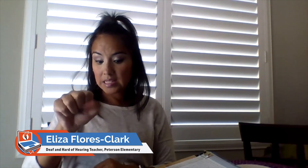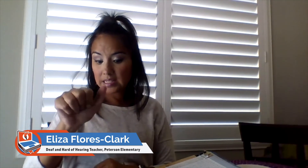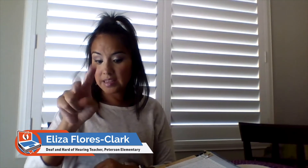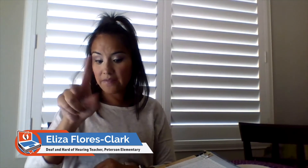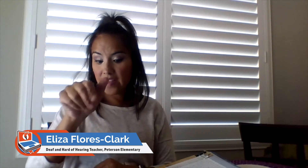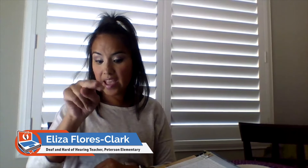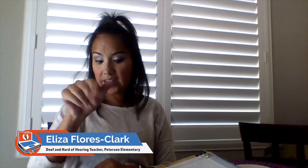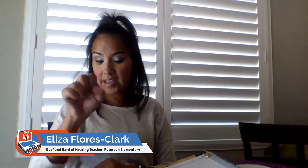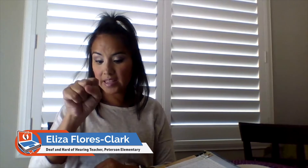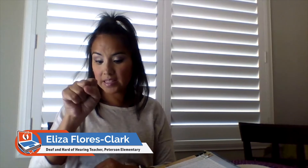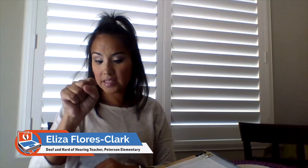savannas